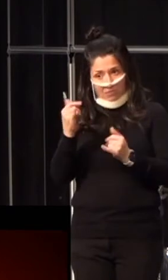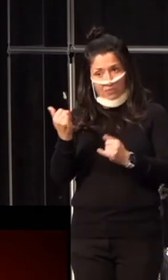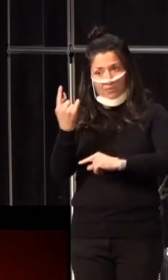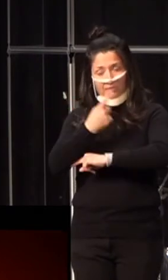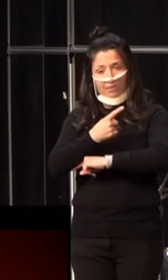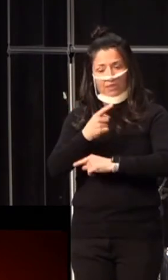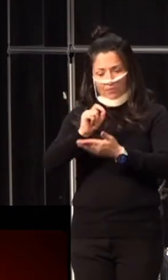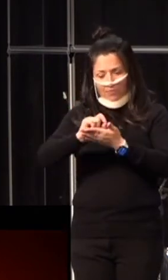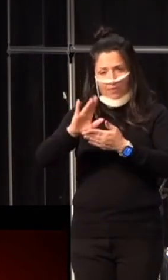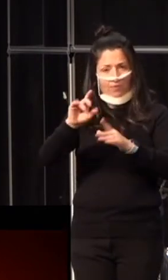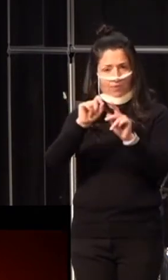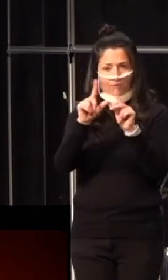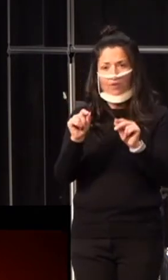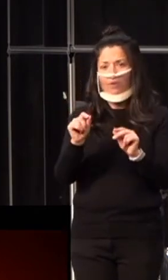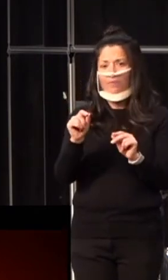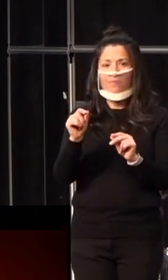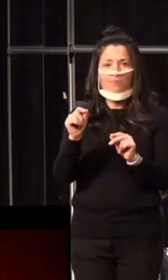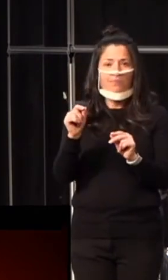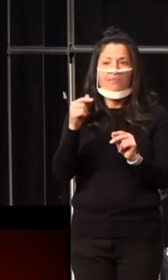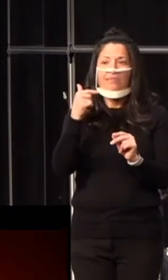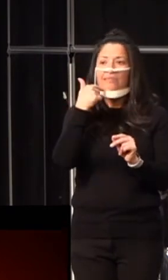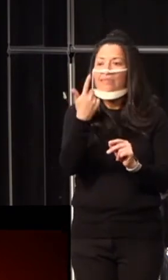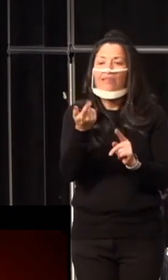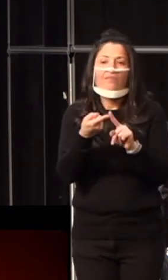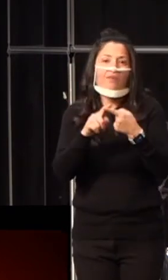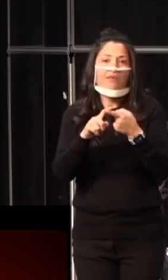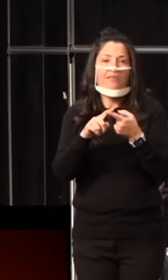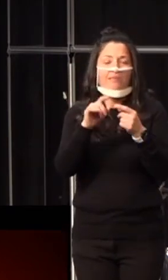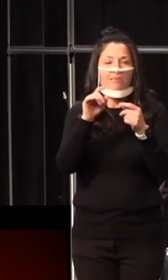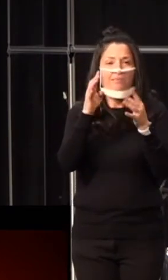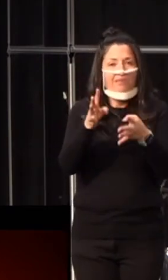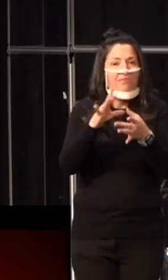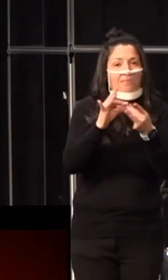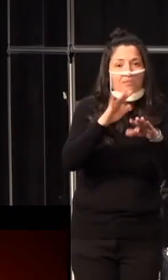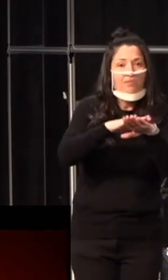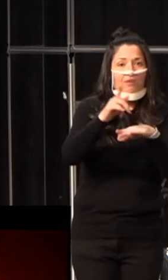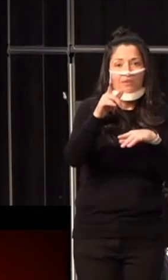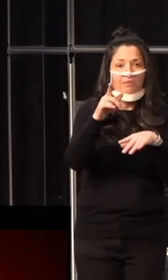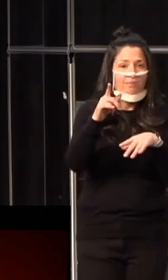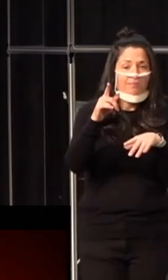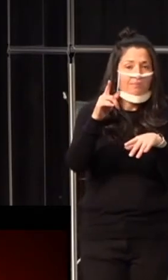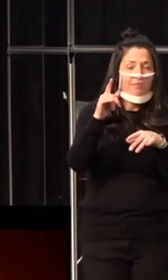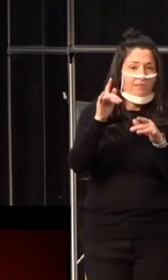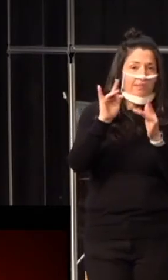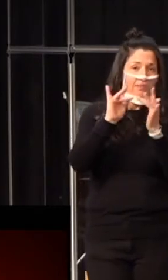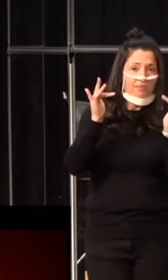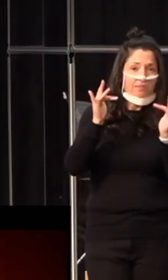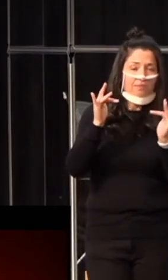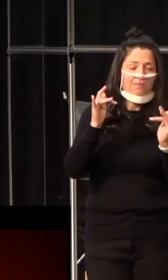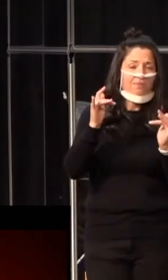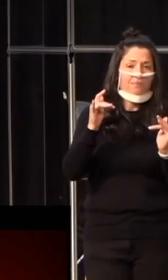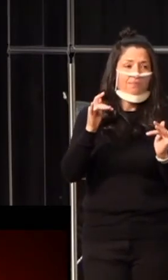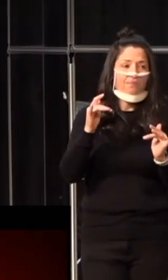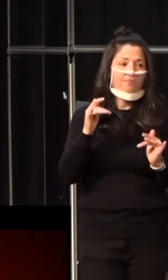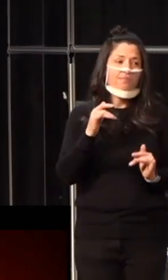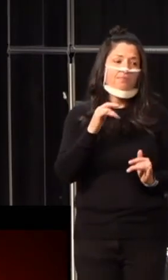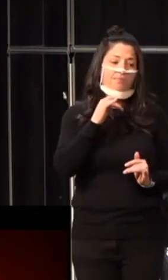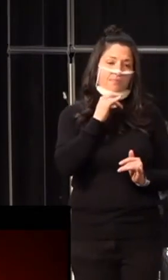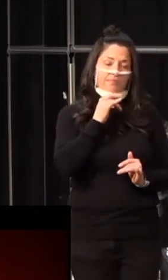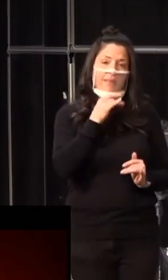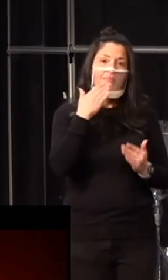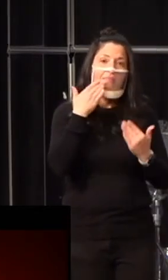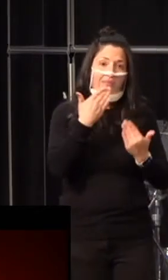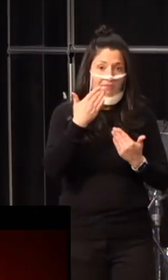tell a friend. It's so vital to respond to the gospel. And thankfully for Moses, Zipporah stepped